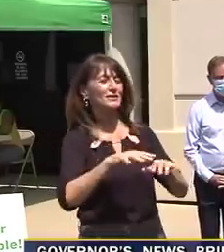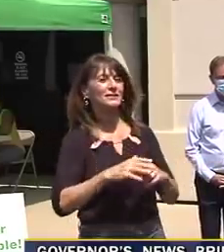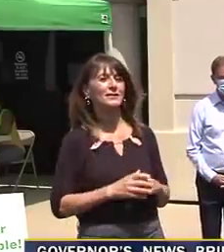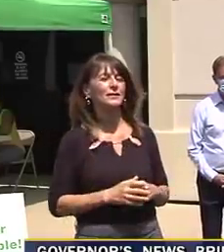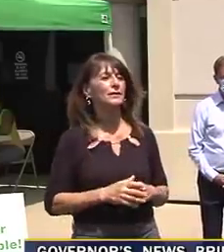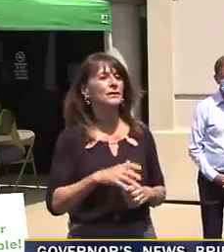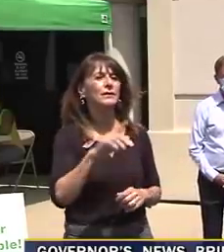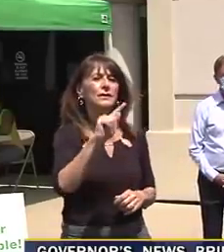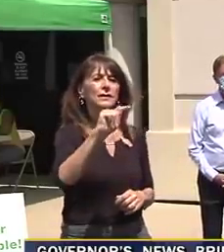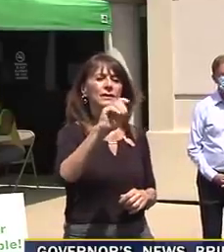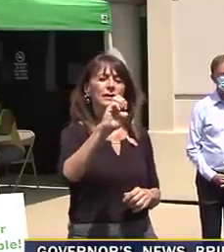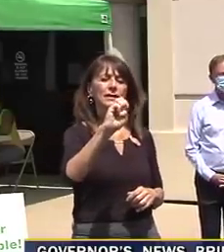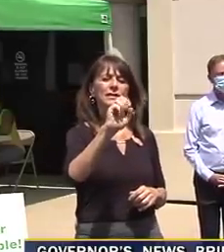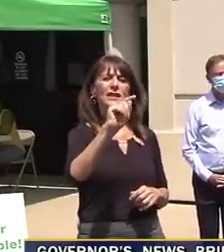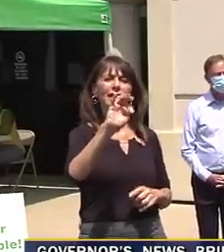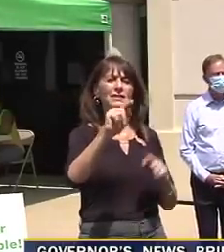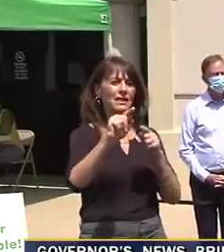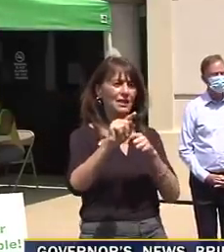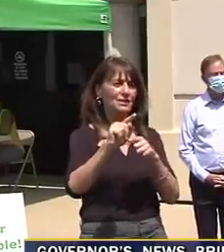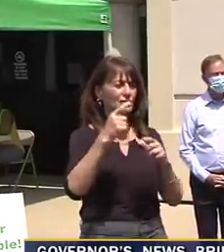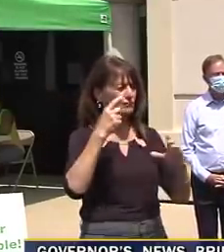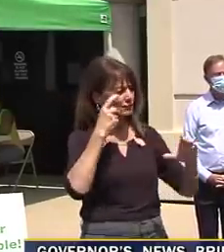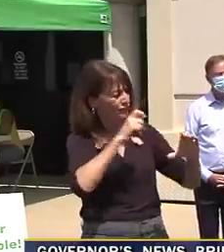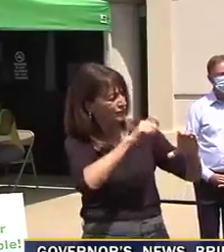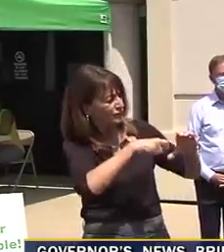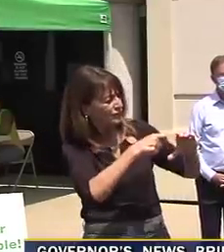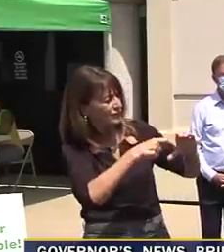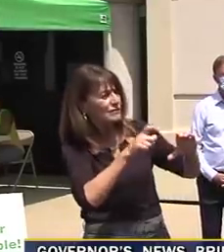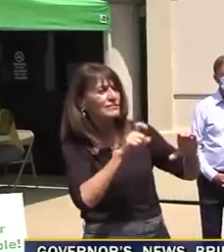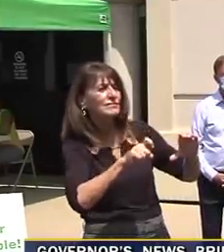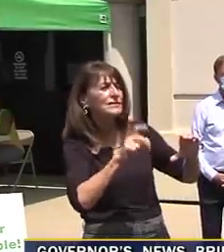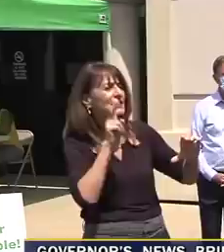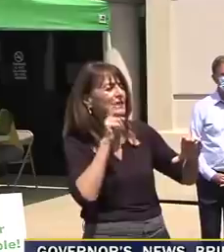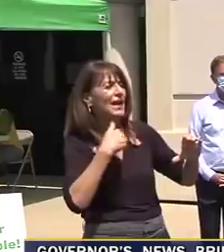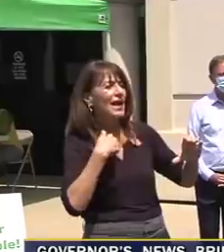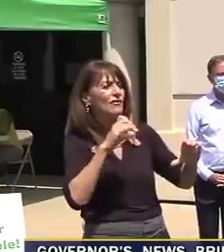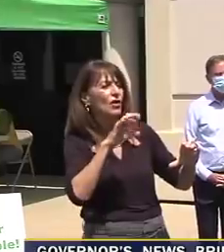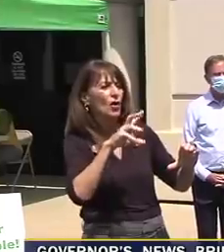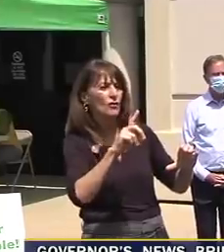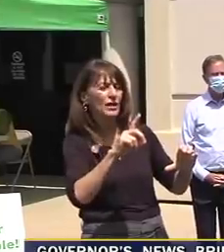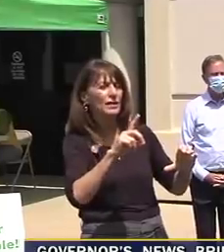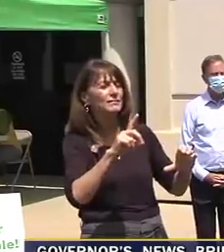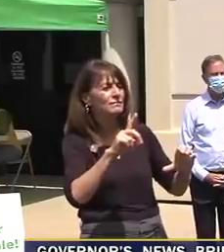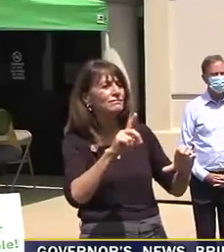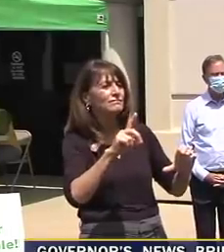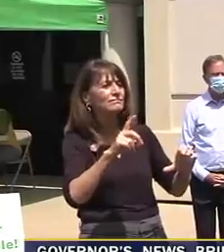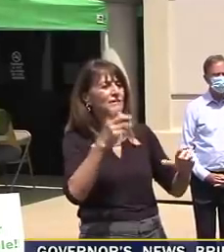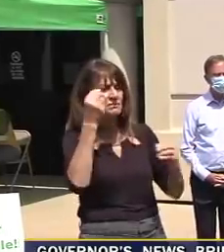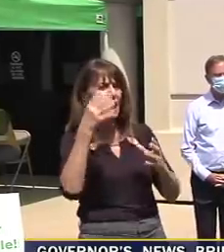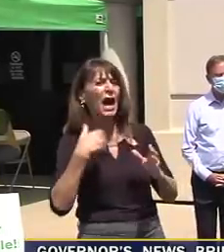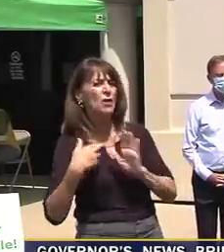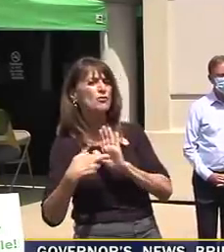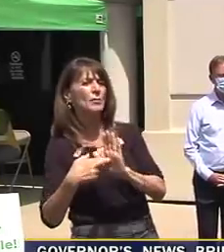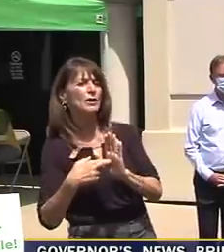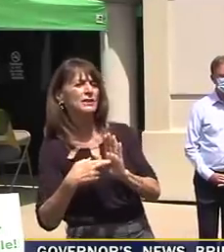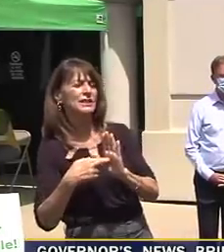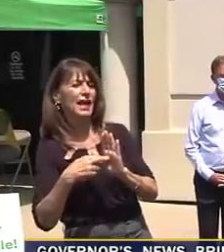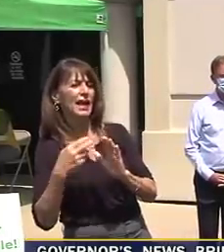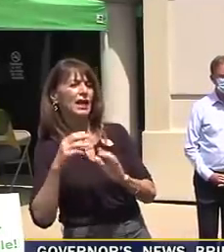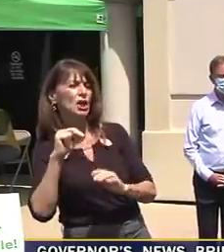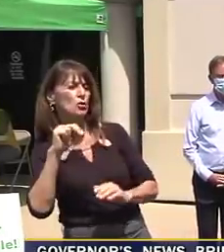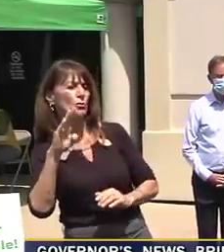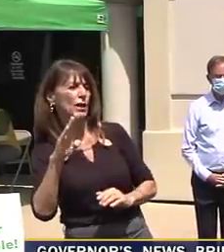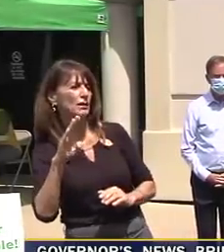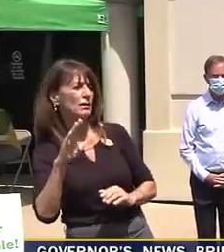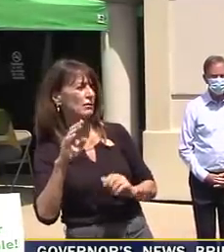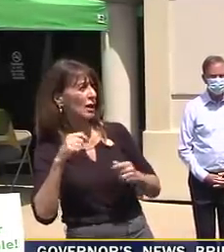Testing remains critical, and I'll direct this first at the people in 22nd. I represent New Britain and Plainville. You can get tested